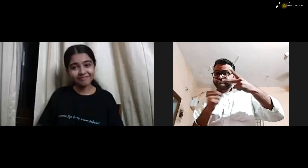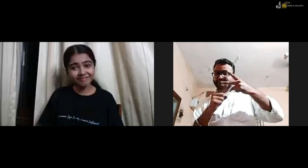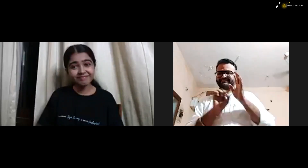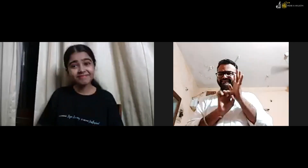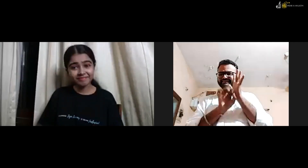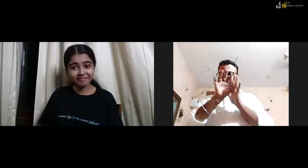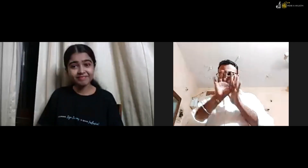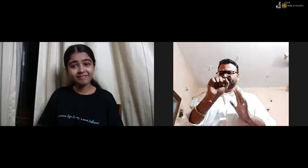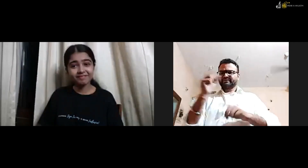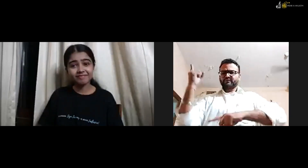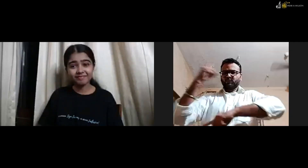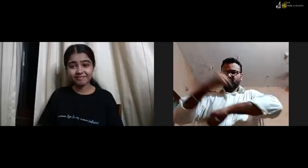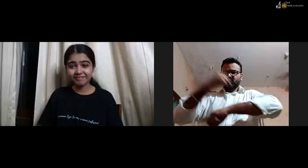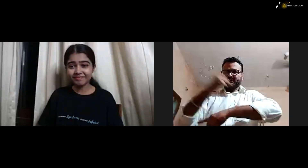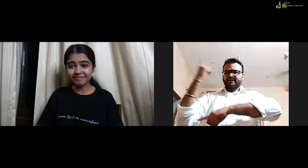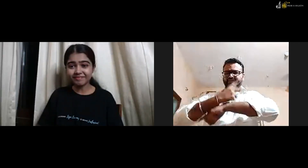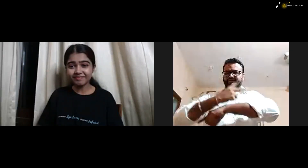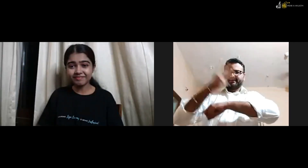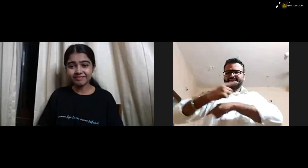for them. And the second thing,